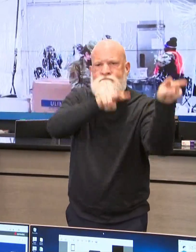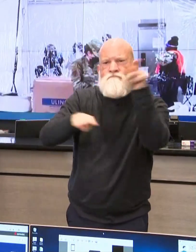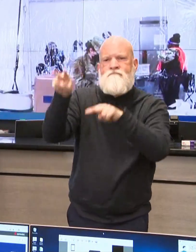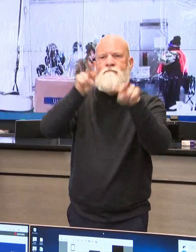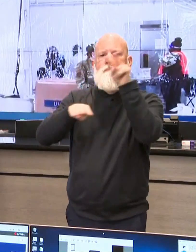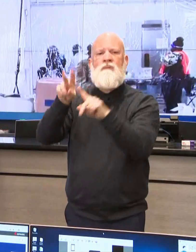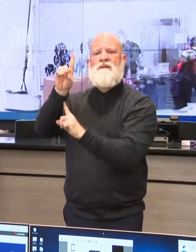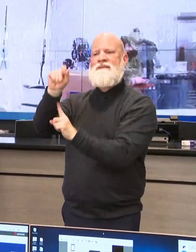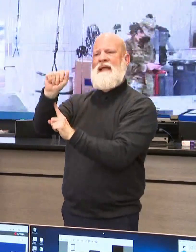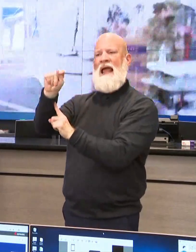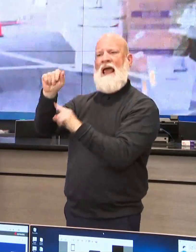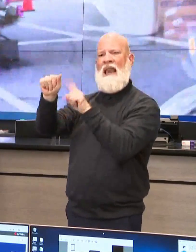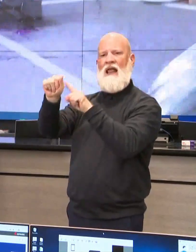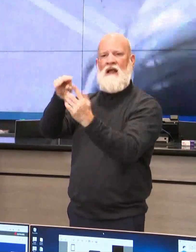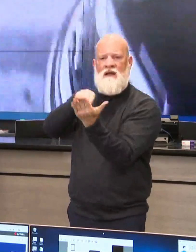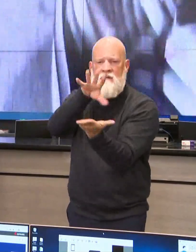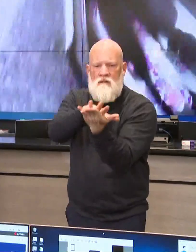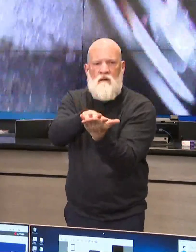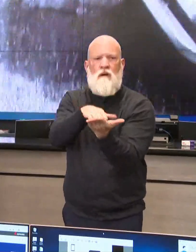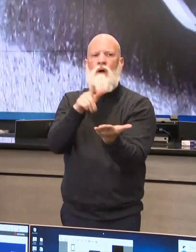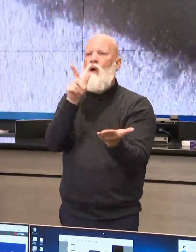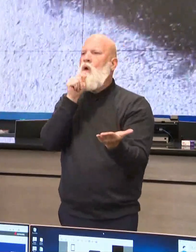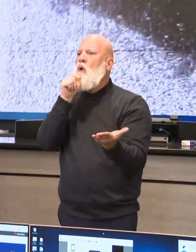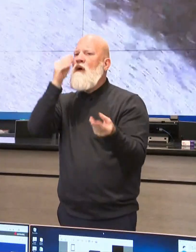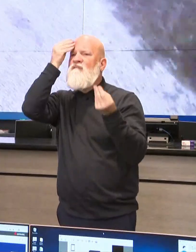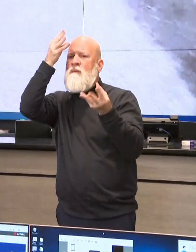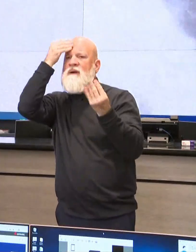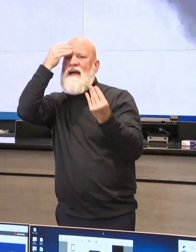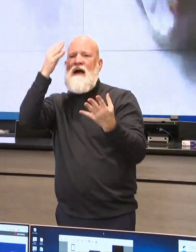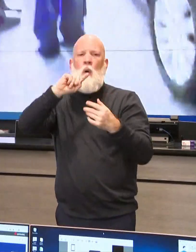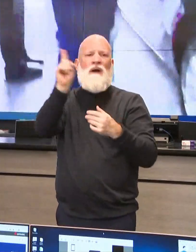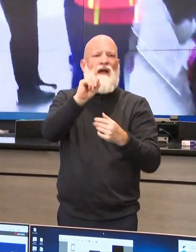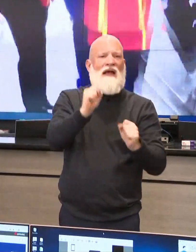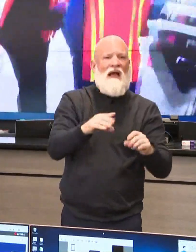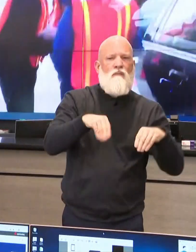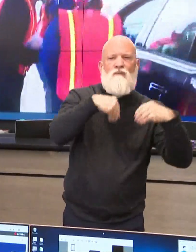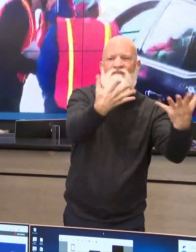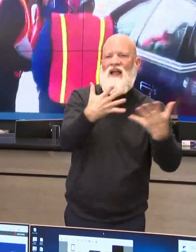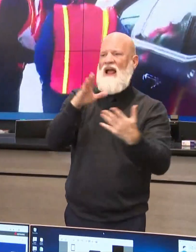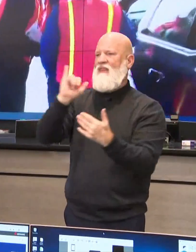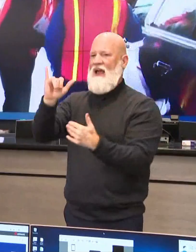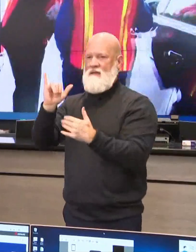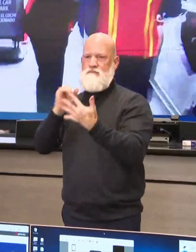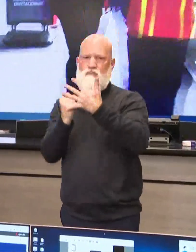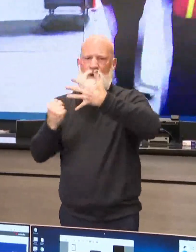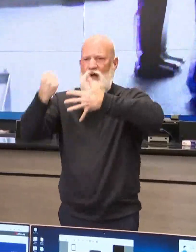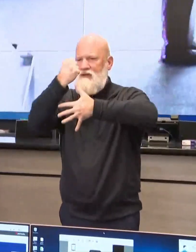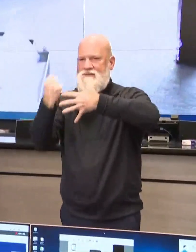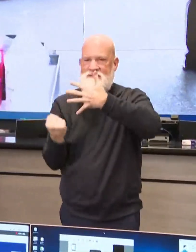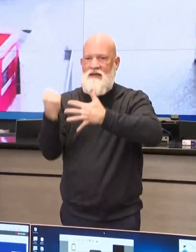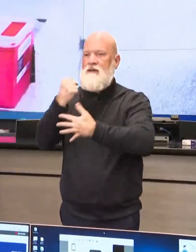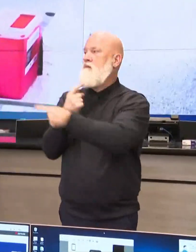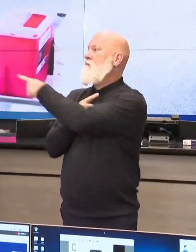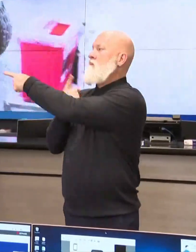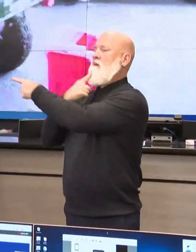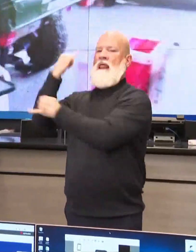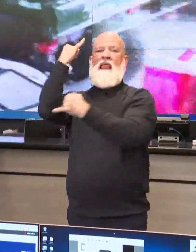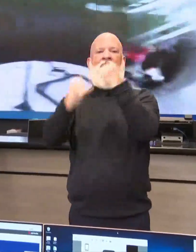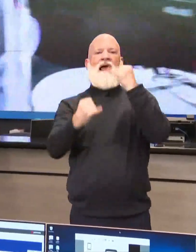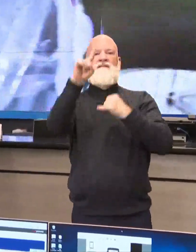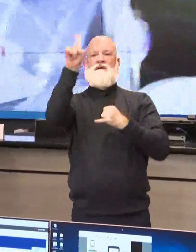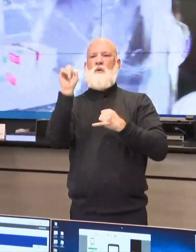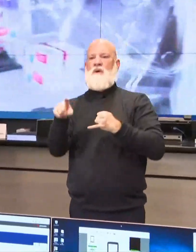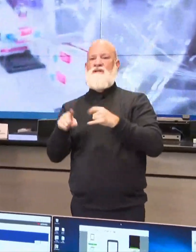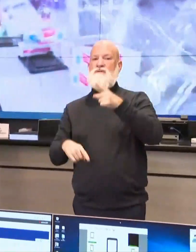we need to go and what needs to be the priority. Last question. And are these booked, or are